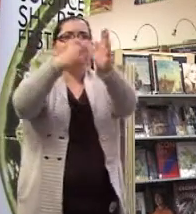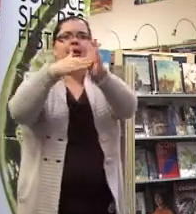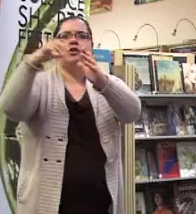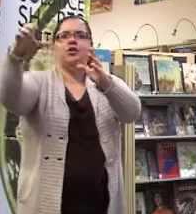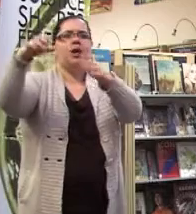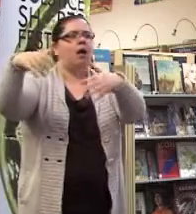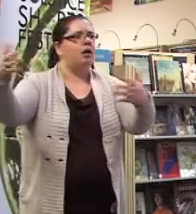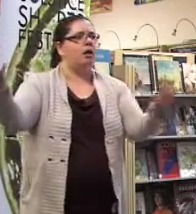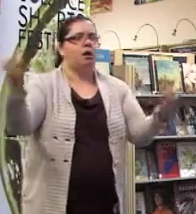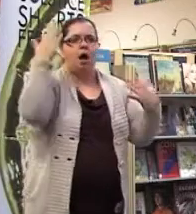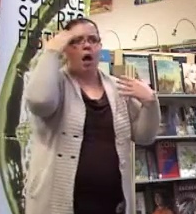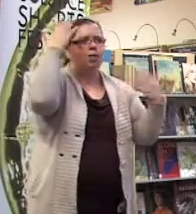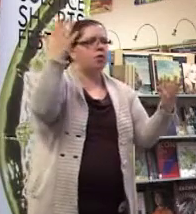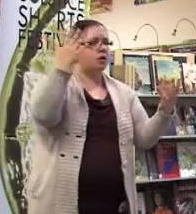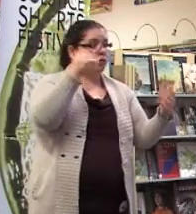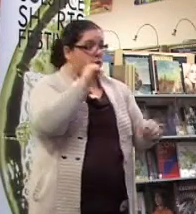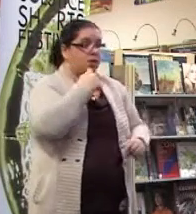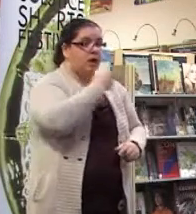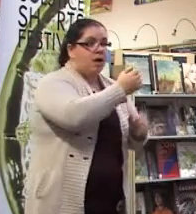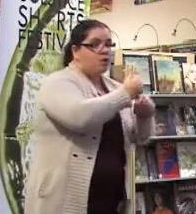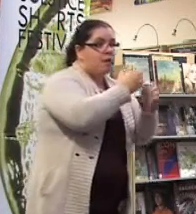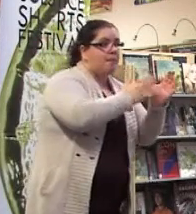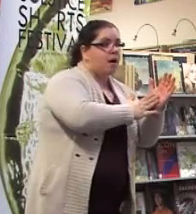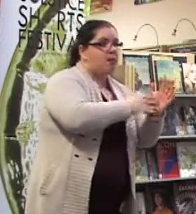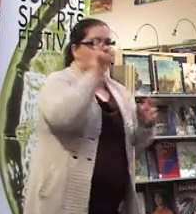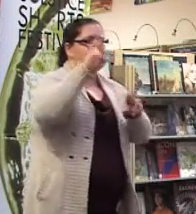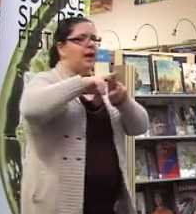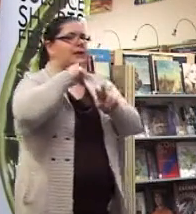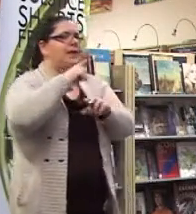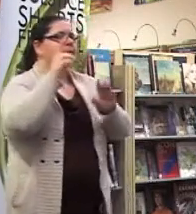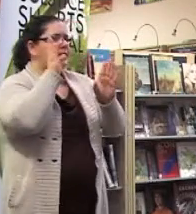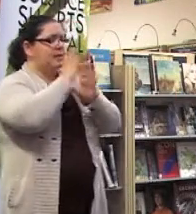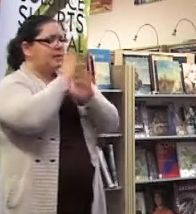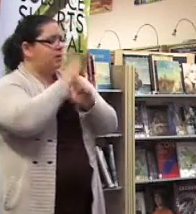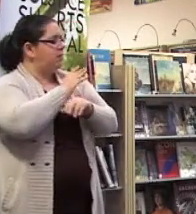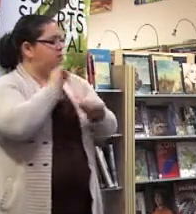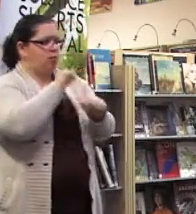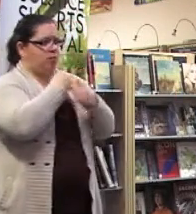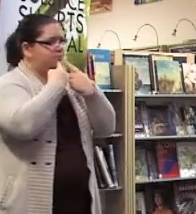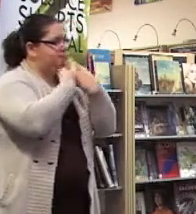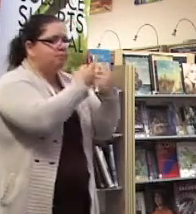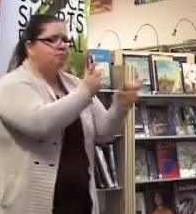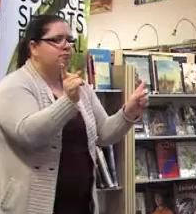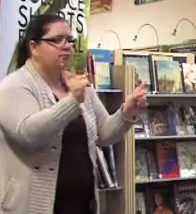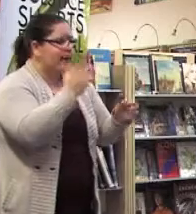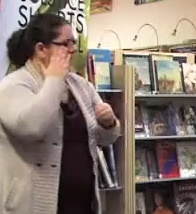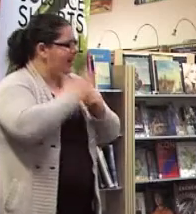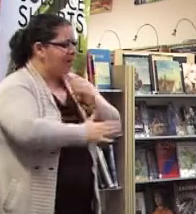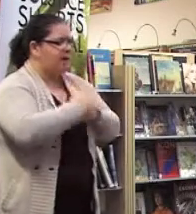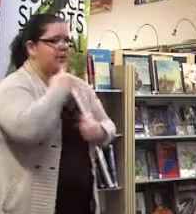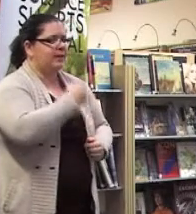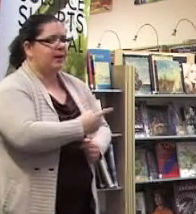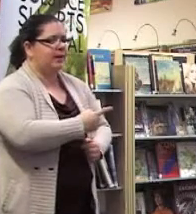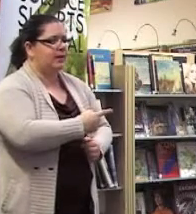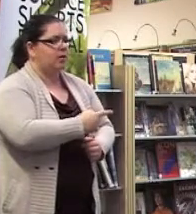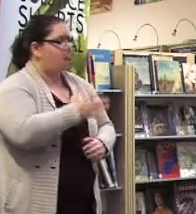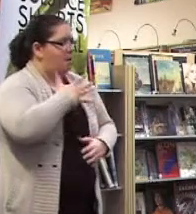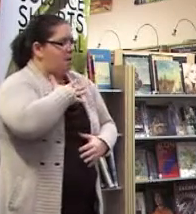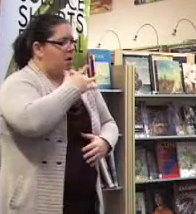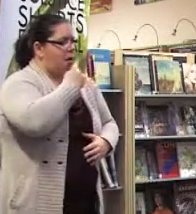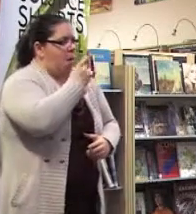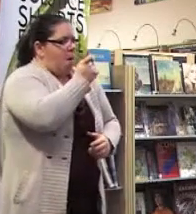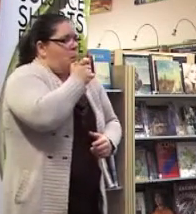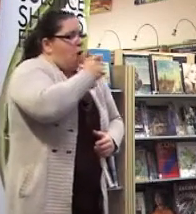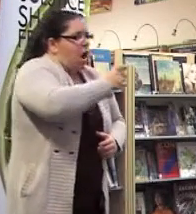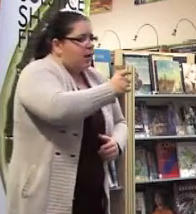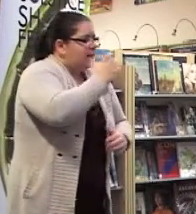Manchester. I don't know whether or not to tell her, because Dad said it was a secret that must never be told. Never, he said. Don't breathe a